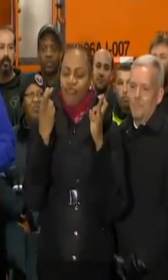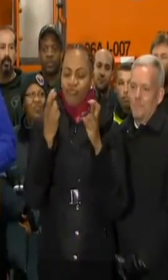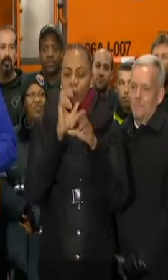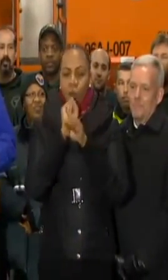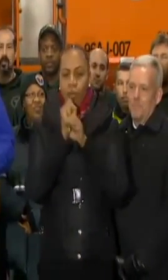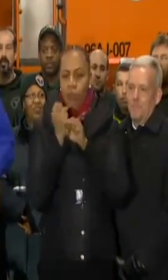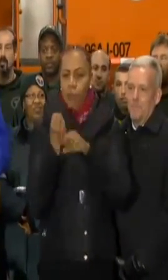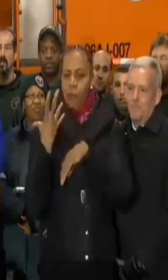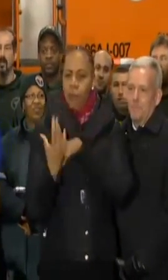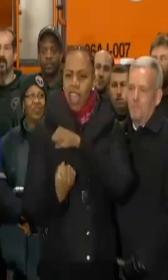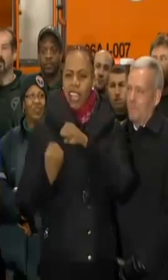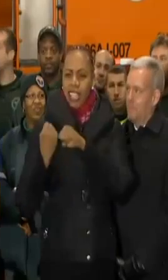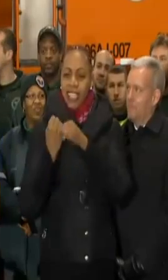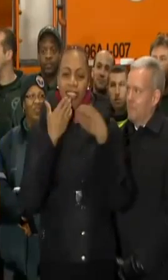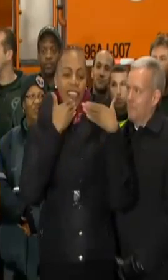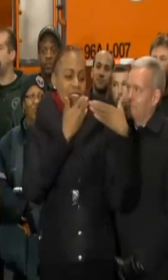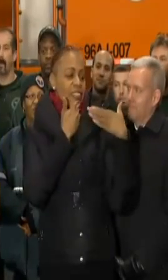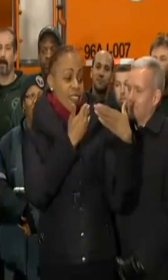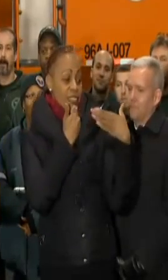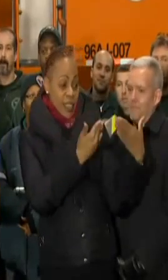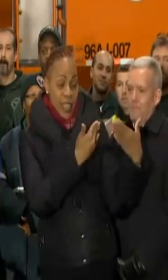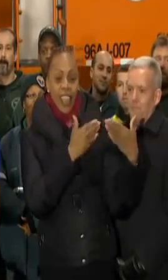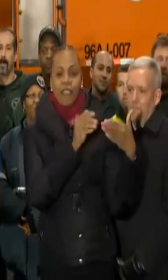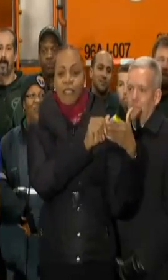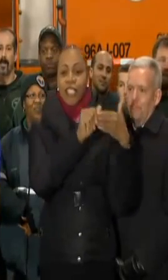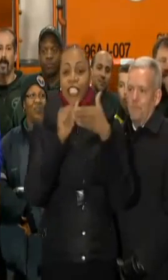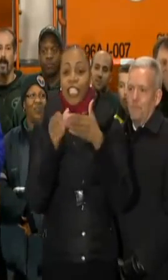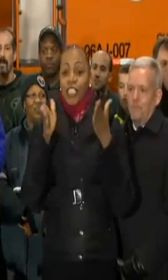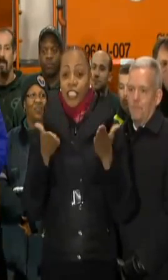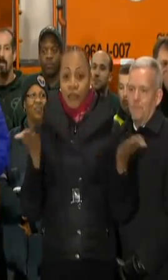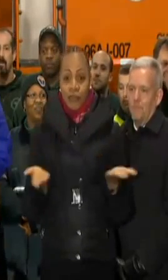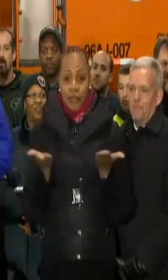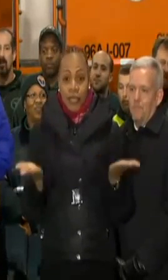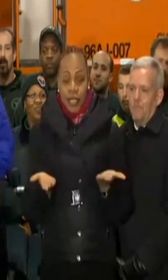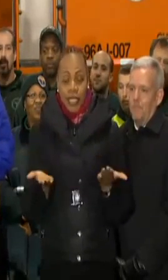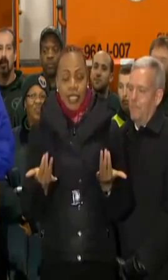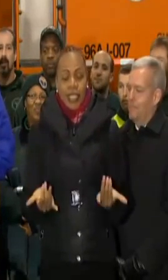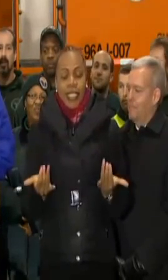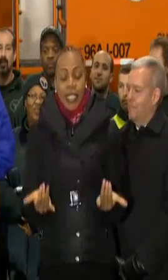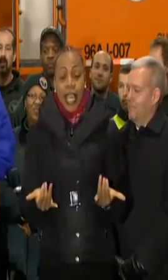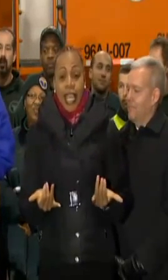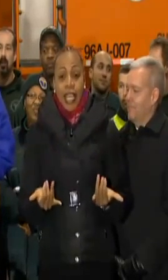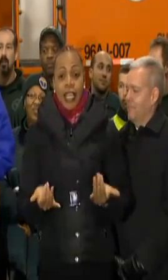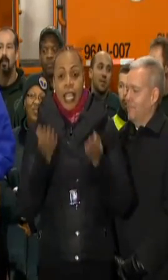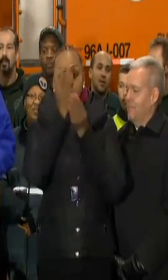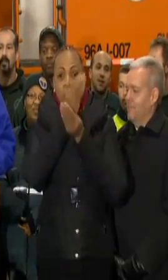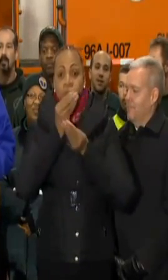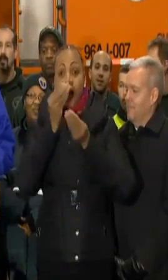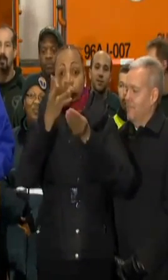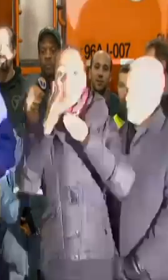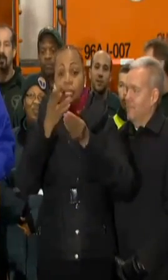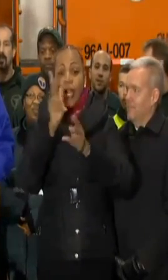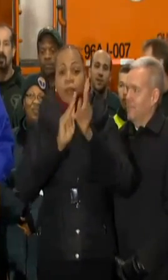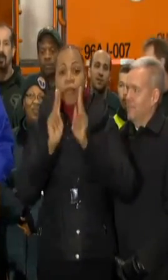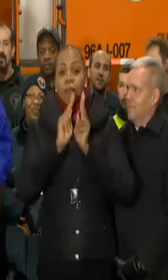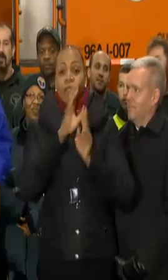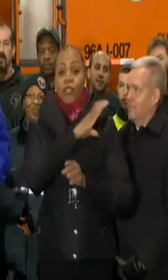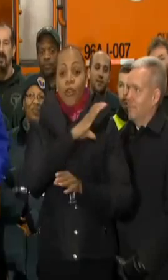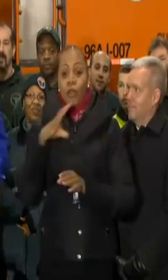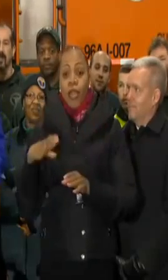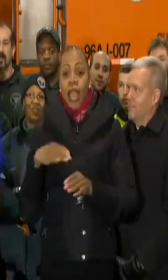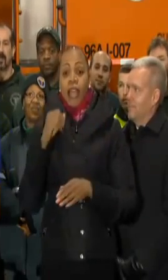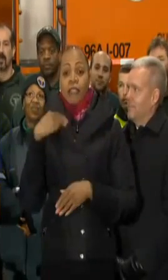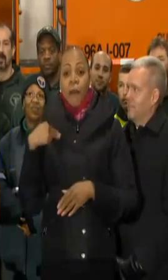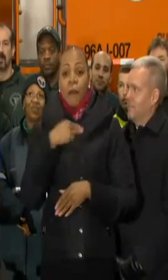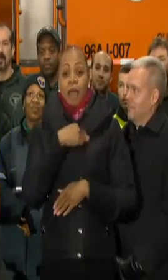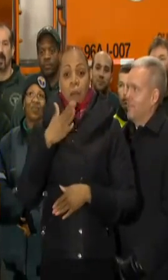many years. I want to thank them for their leadership and for being here today as we update the people of the city. Council members, and I can say this from